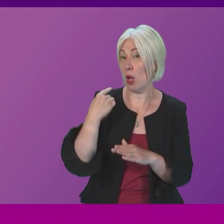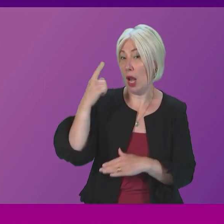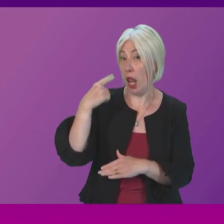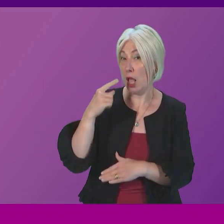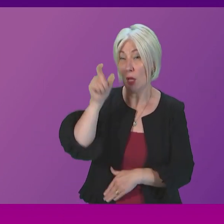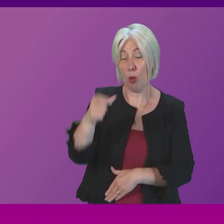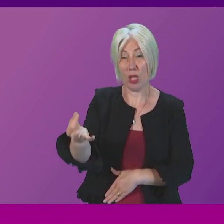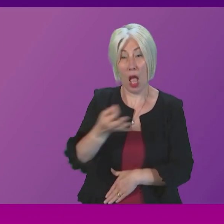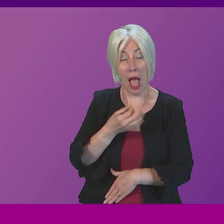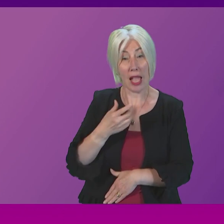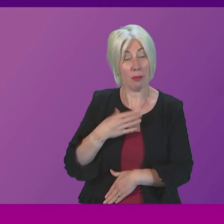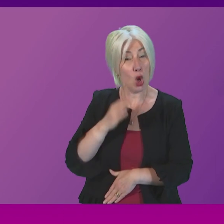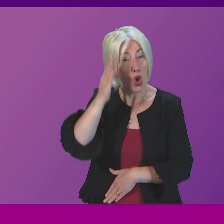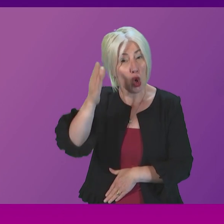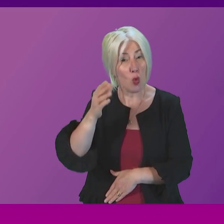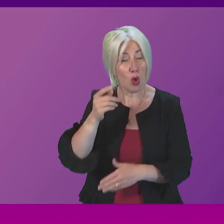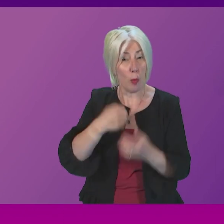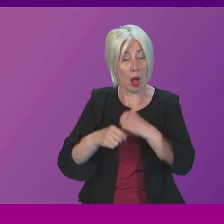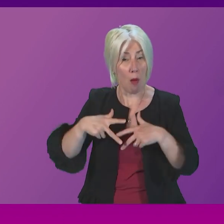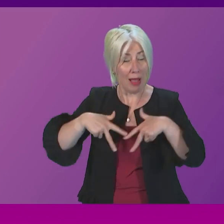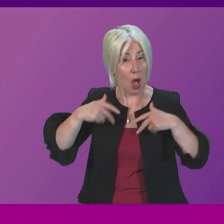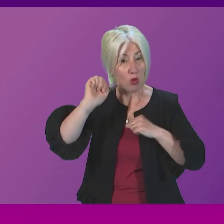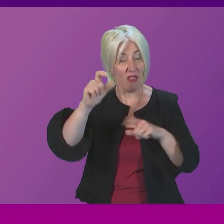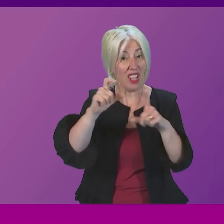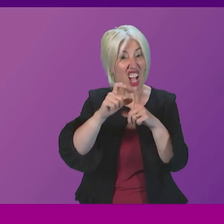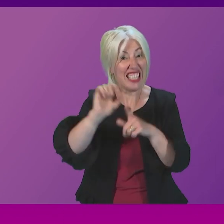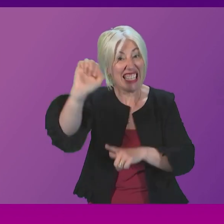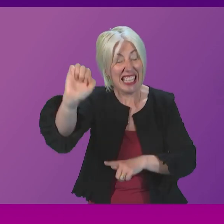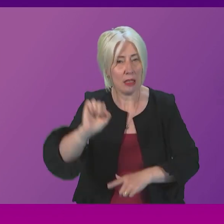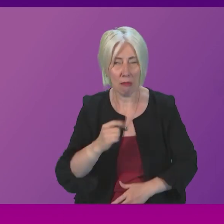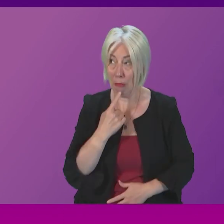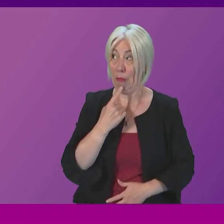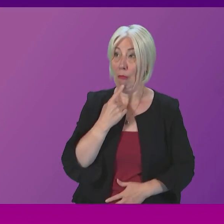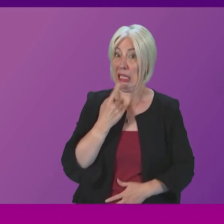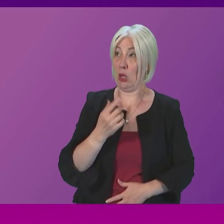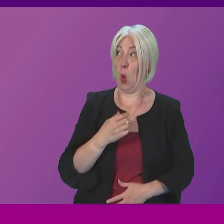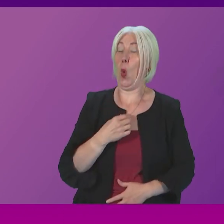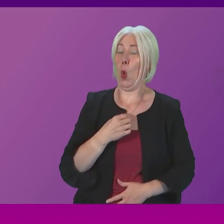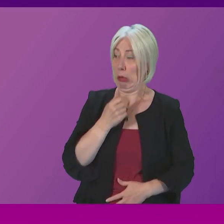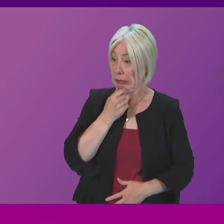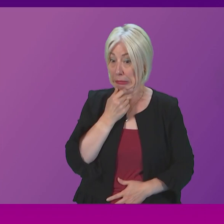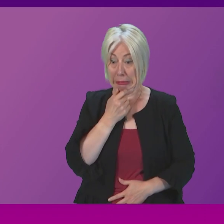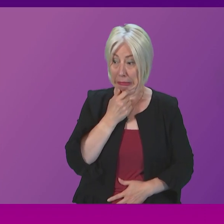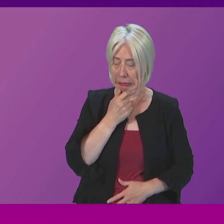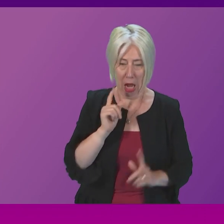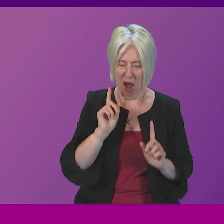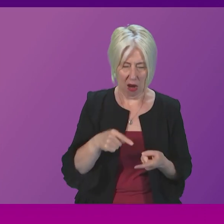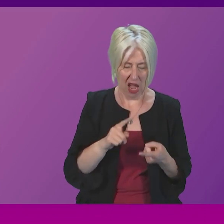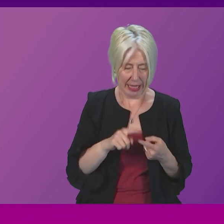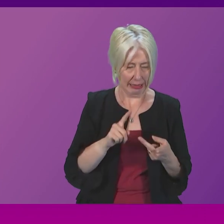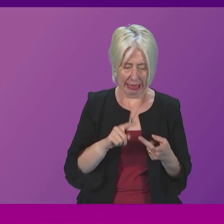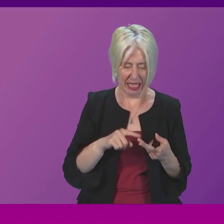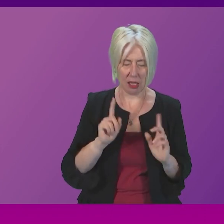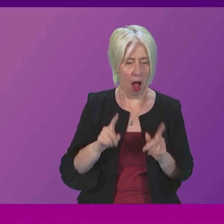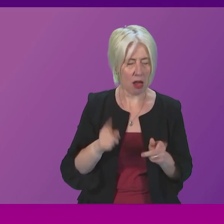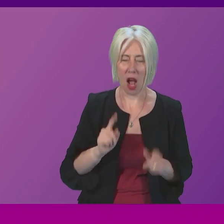would you like to stand for Dundee? And I just said, oh, well, I haven't got, you know, I can't do this and I can't do that.